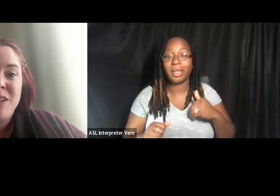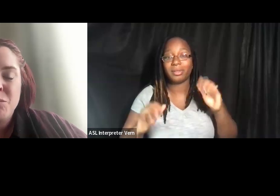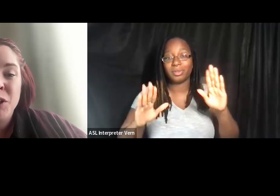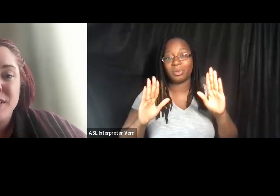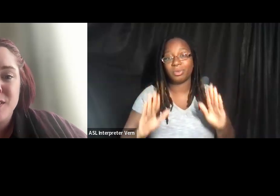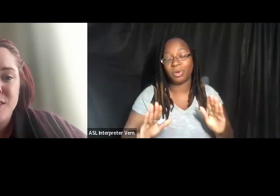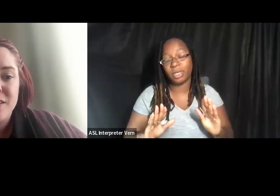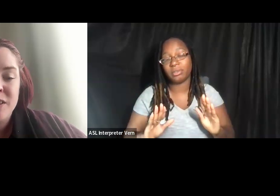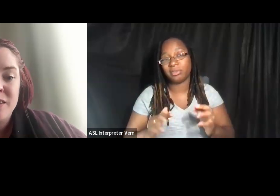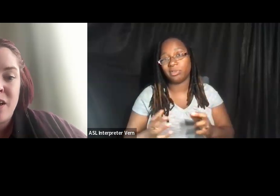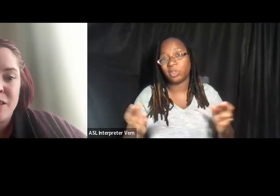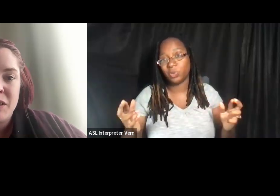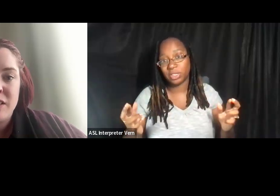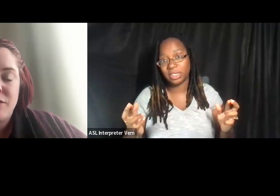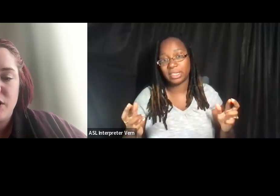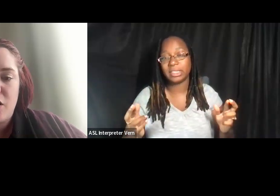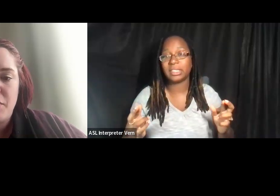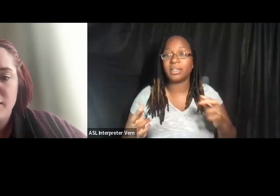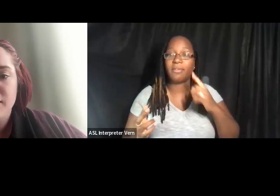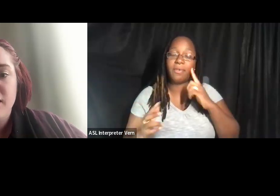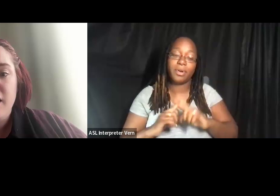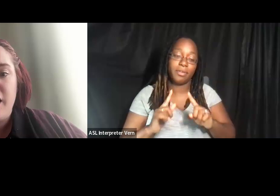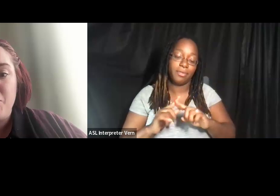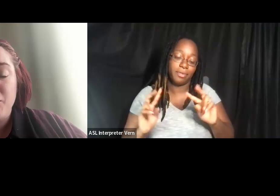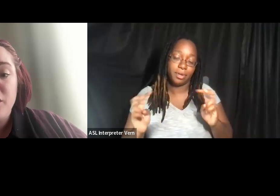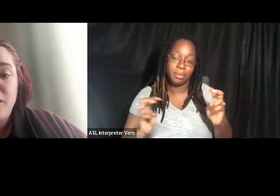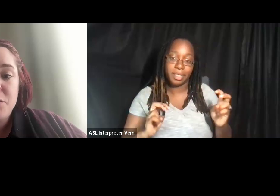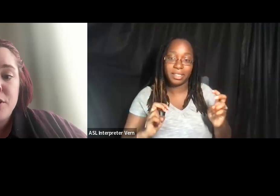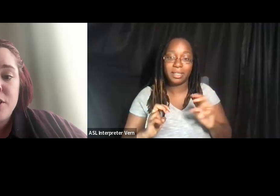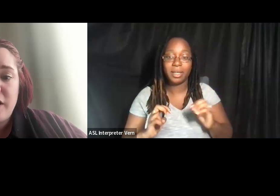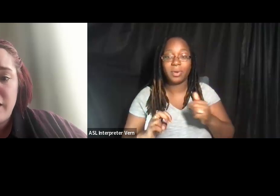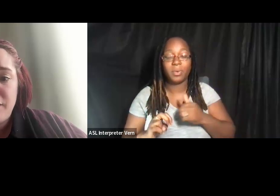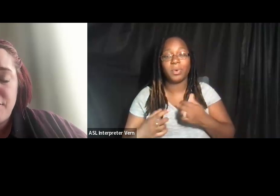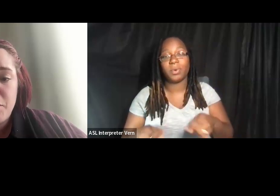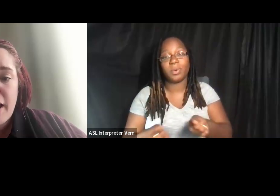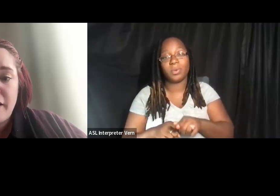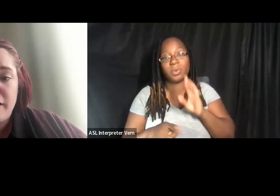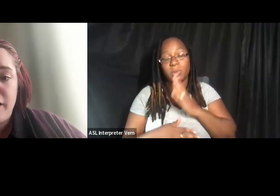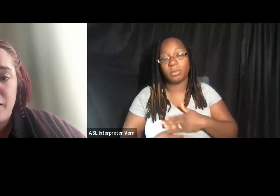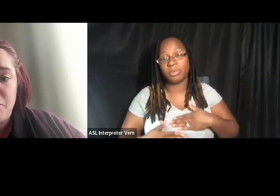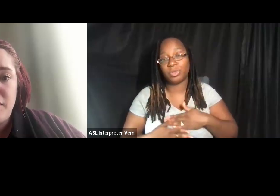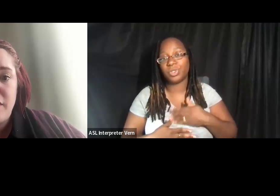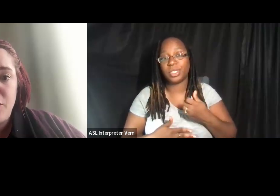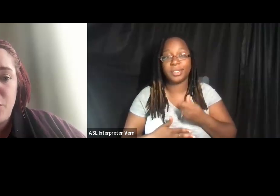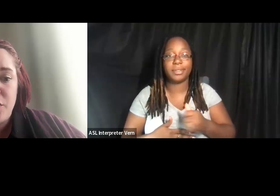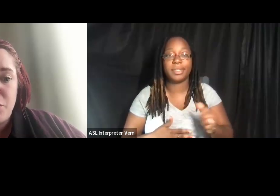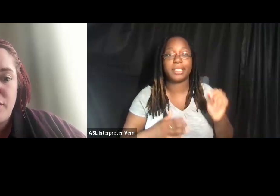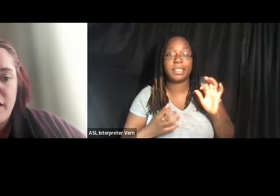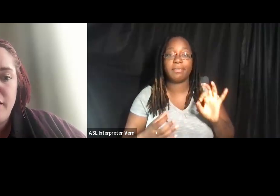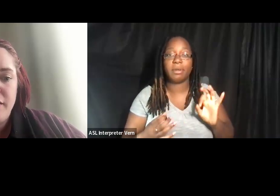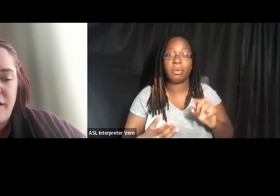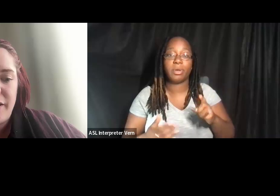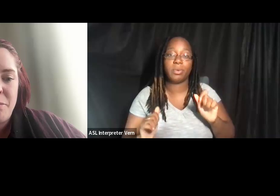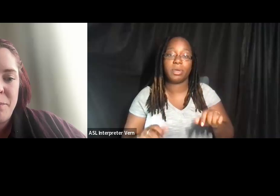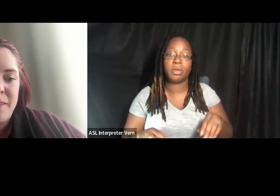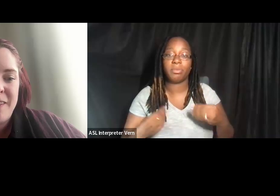on more resources on some of these different topics. And we'd also appreciate any feedback that you could